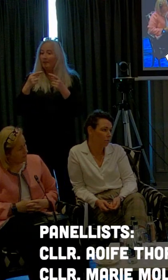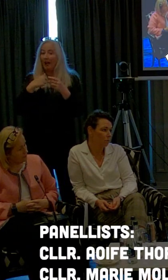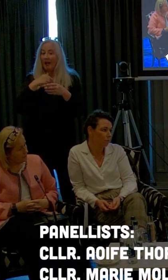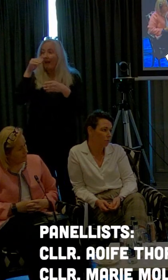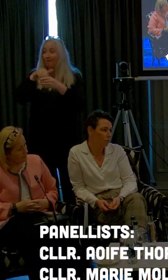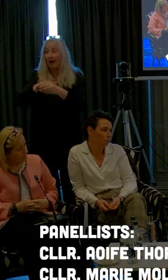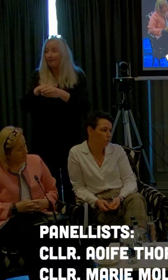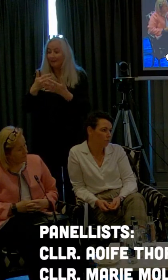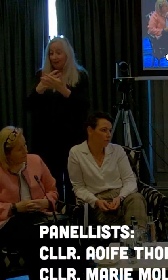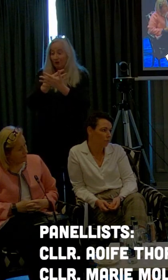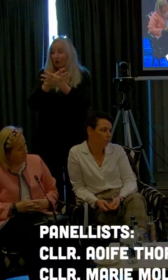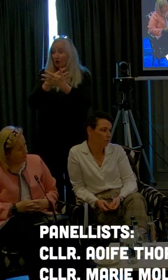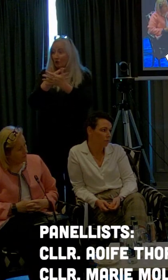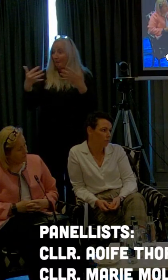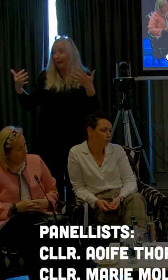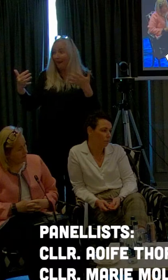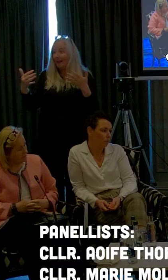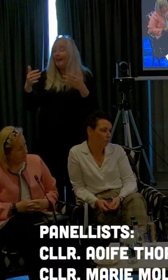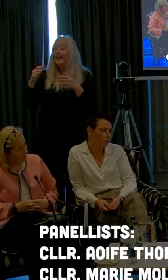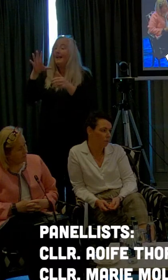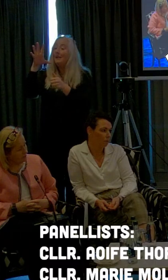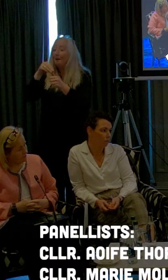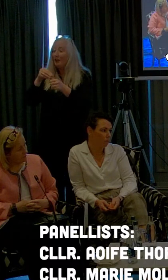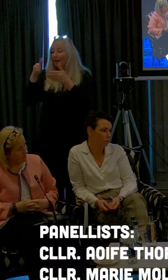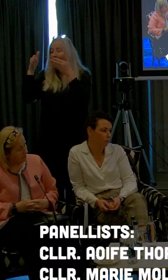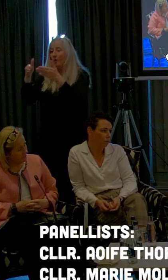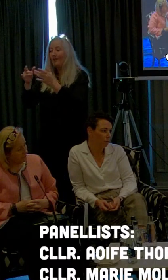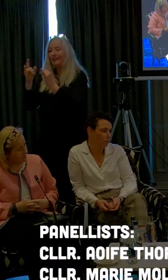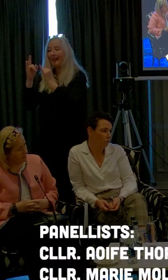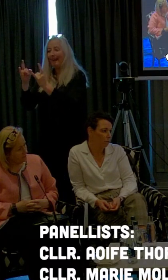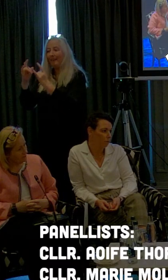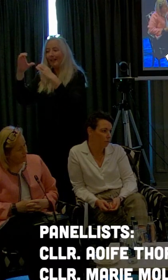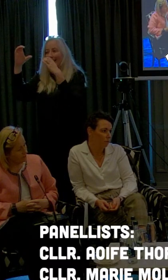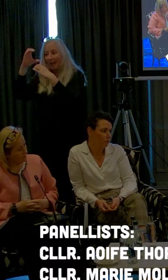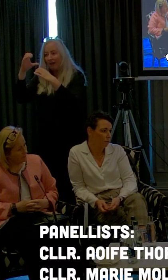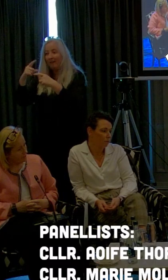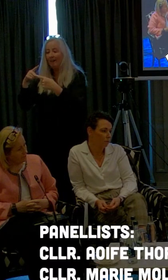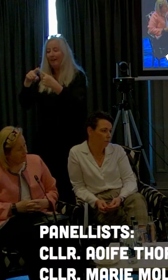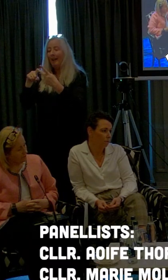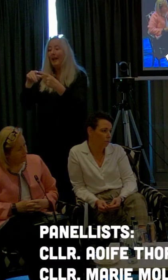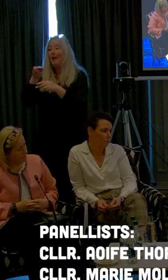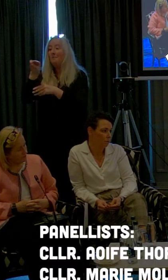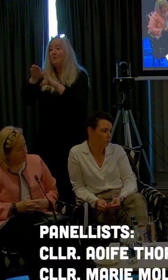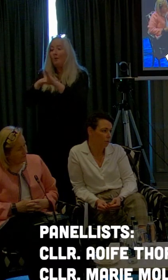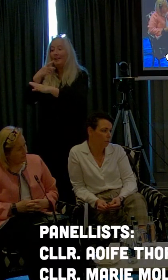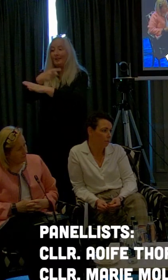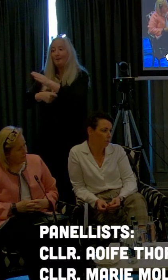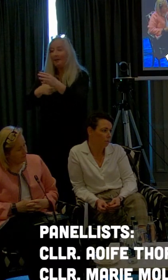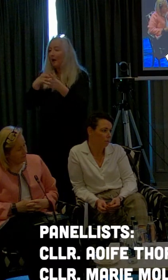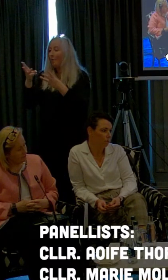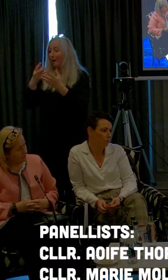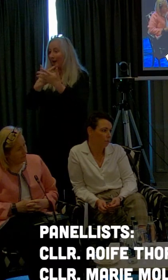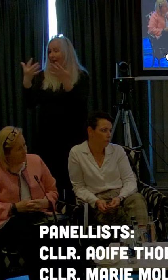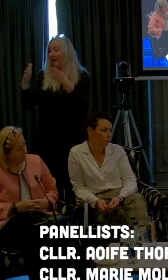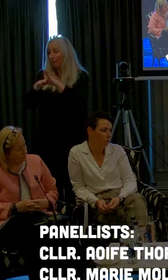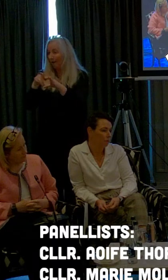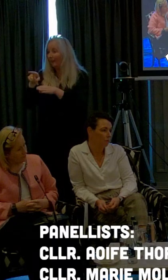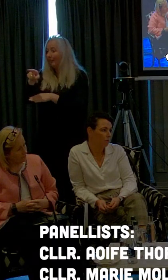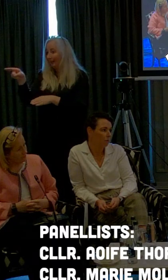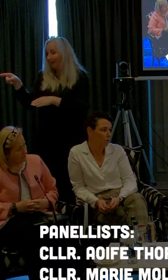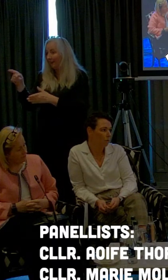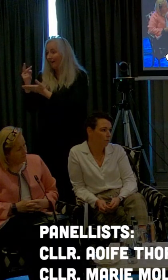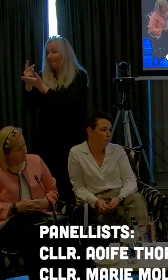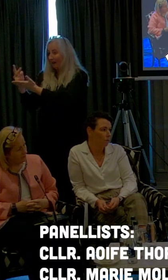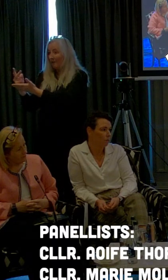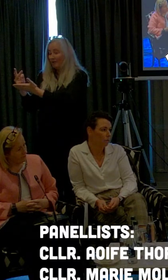so much, particularly in healthcare and people with disabilities. I work an awful lot with it. And I think